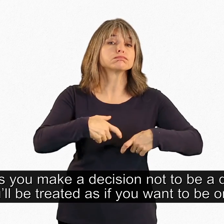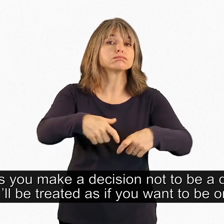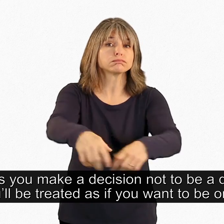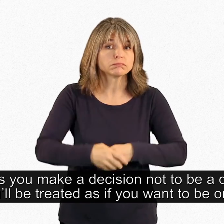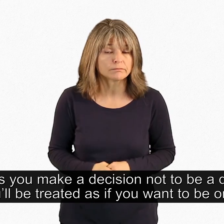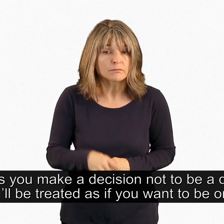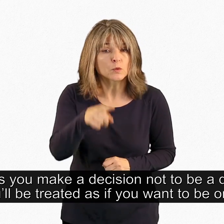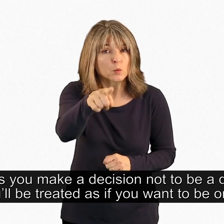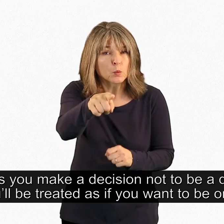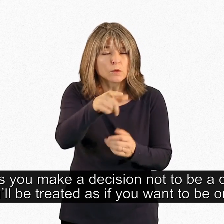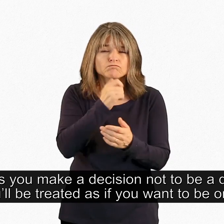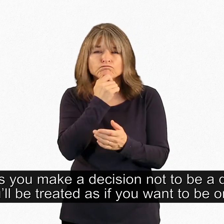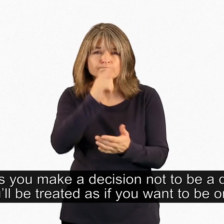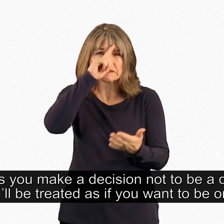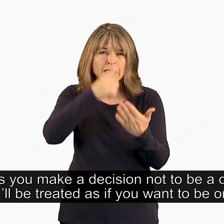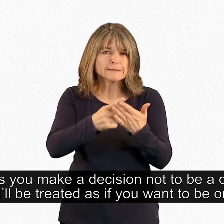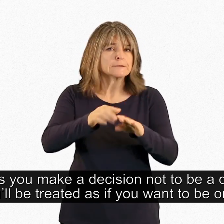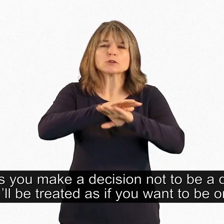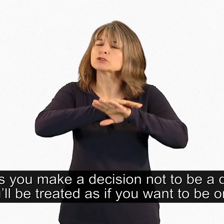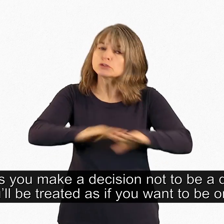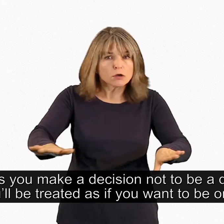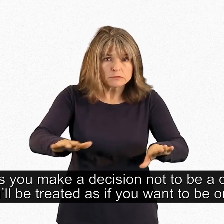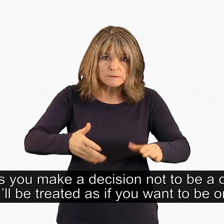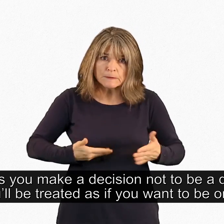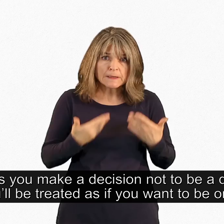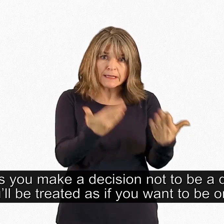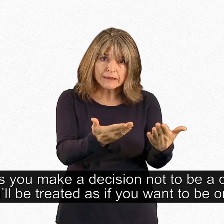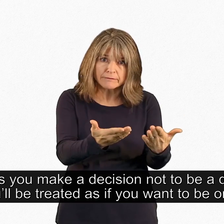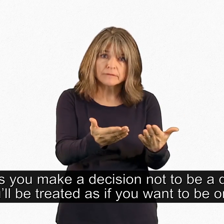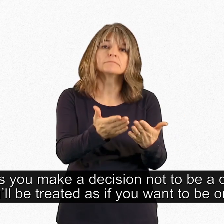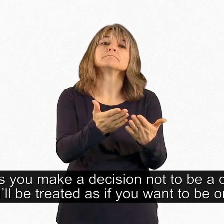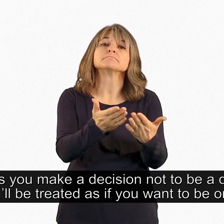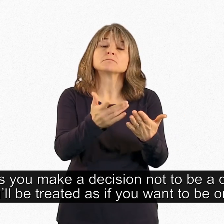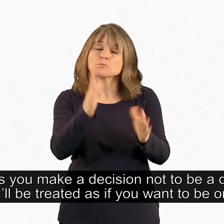Unless you make a decision not to be a donor, you'll be treated as if you want to be one.